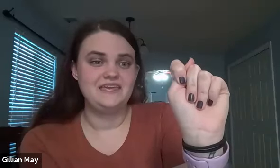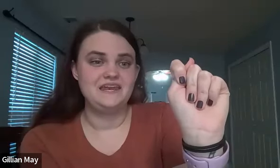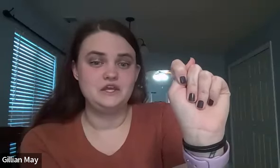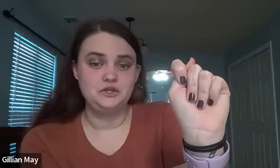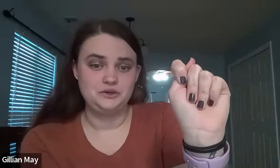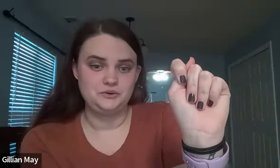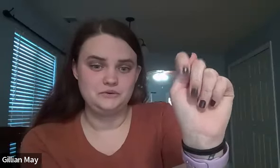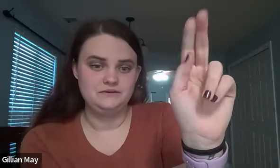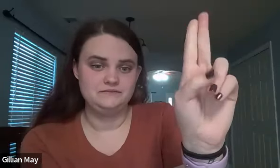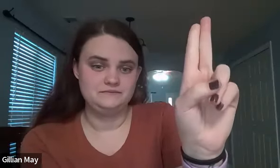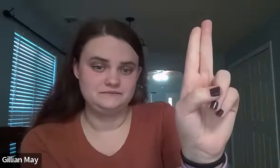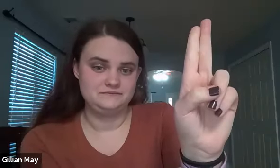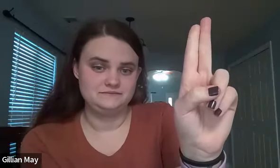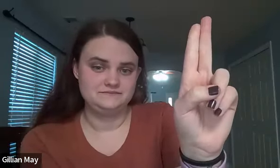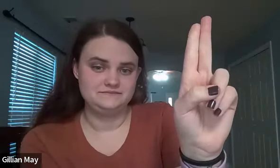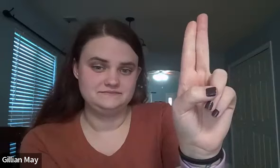then U,